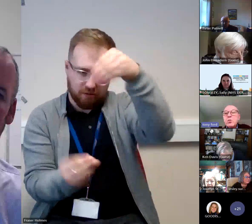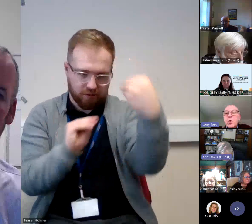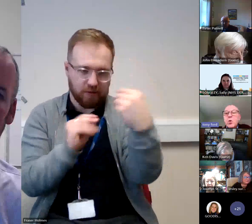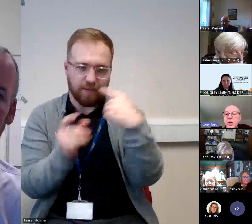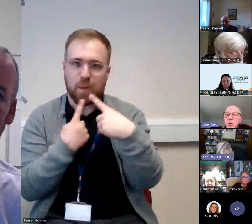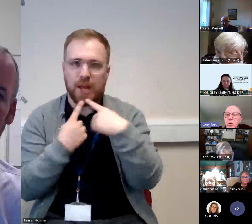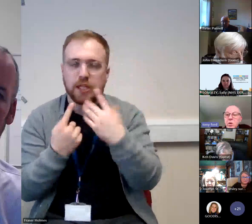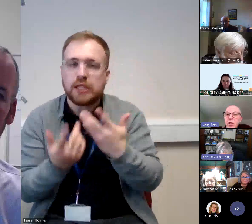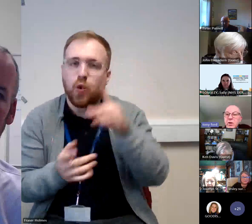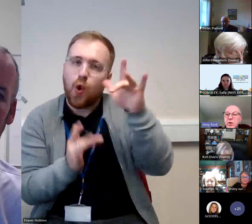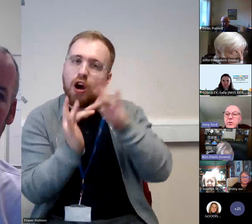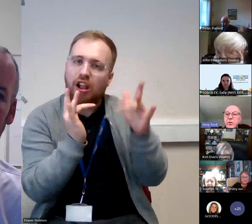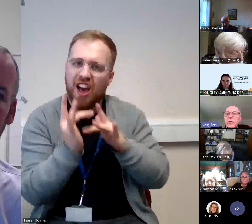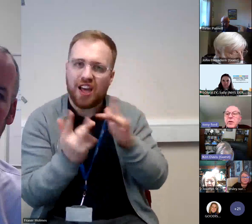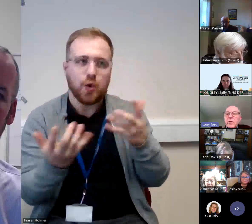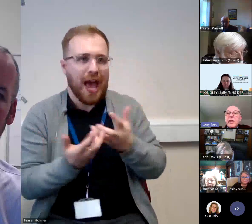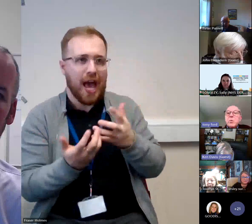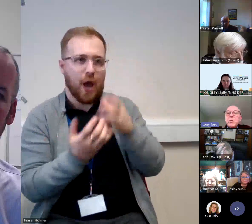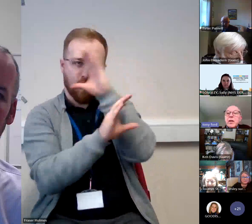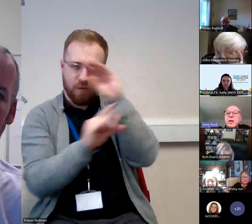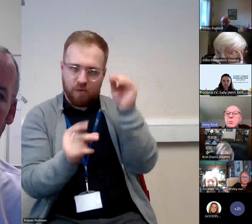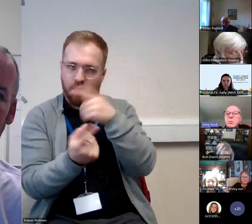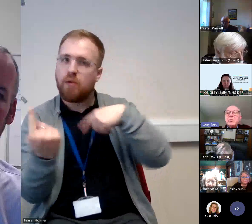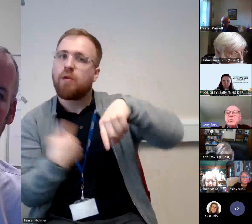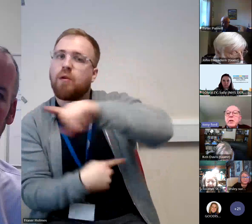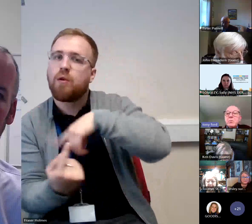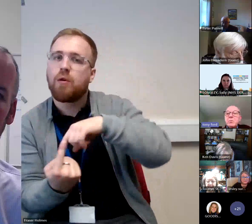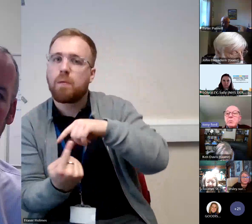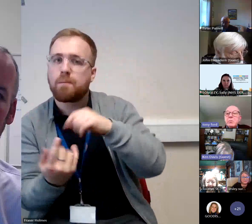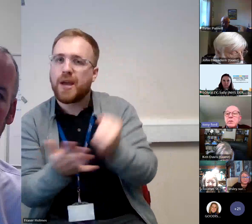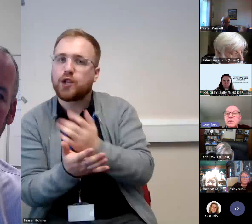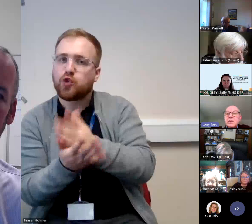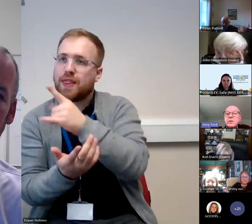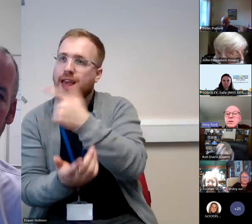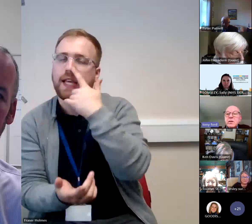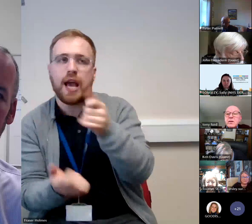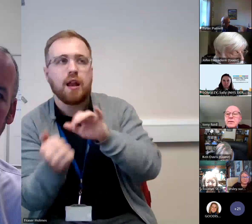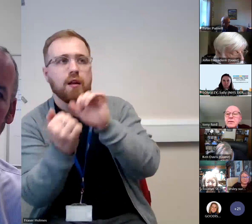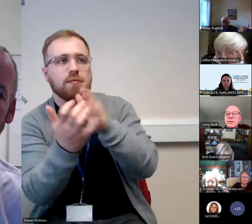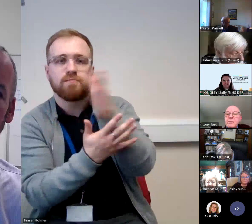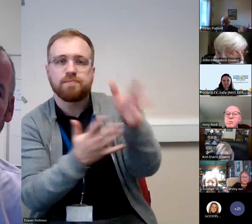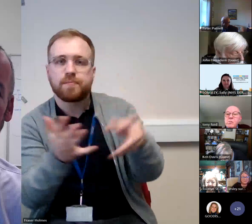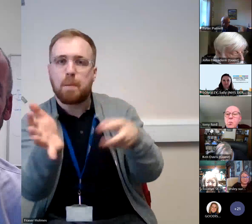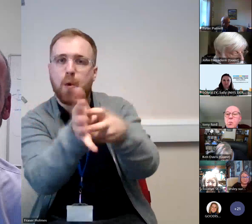do we inform people what's going on, and how do we enable them to make the appointments?